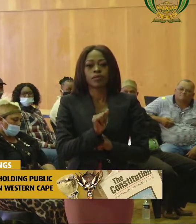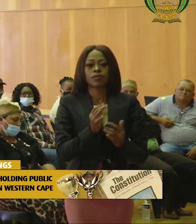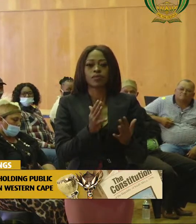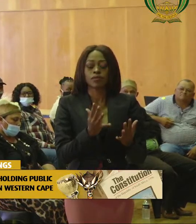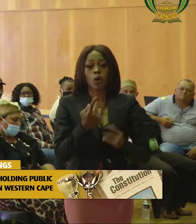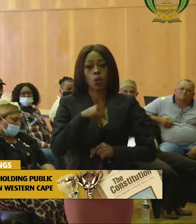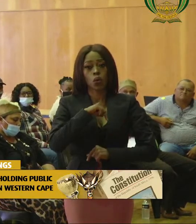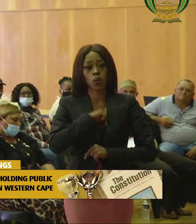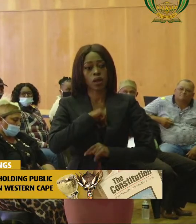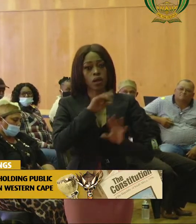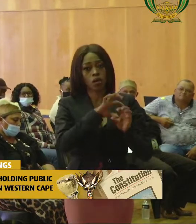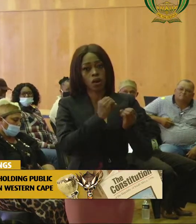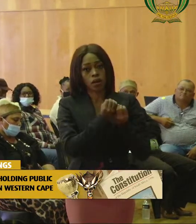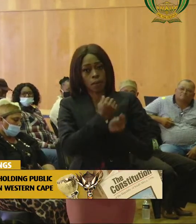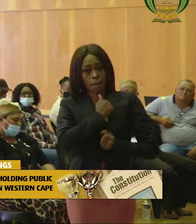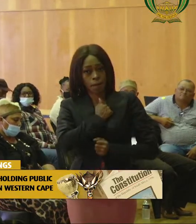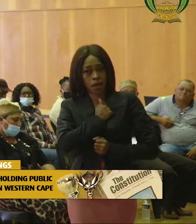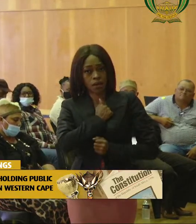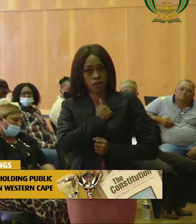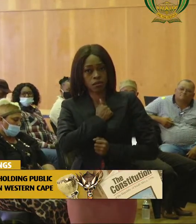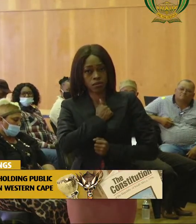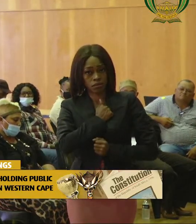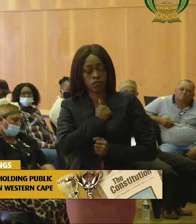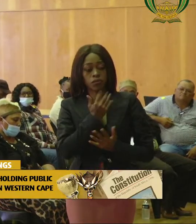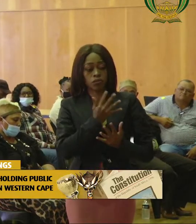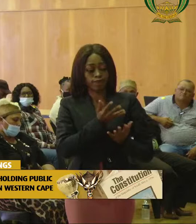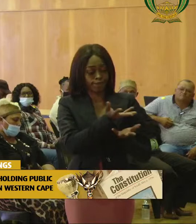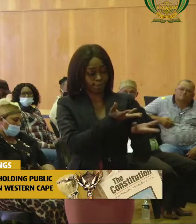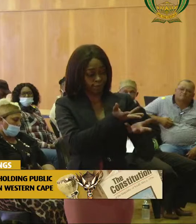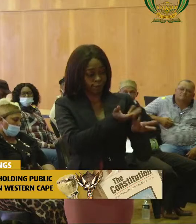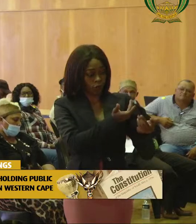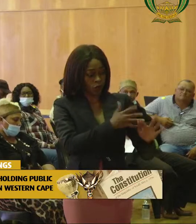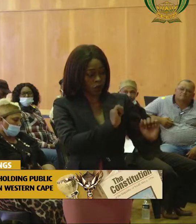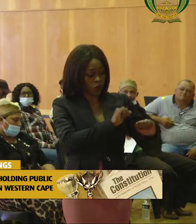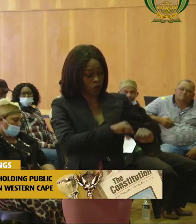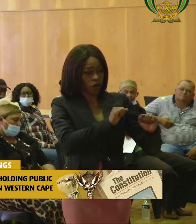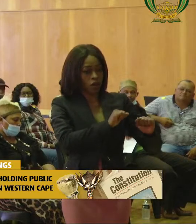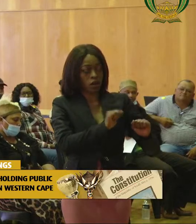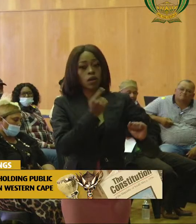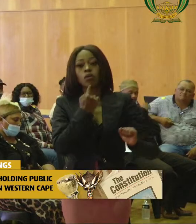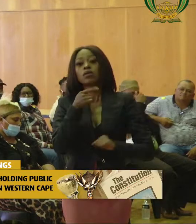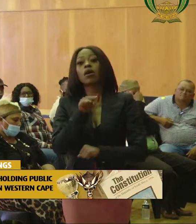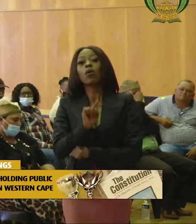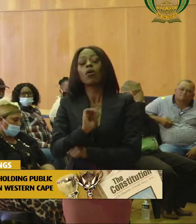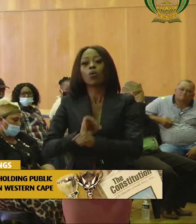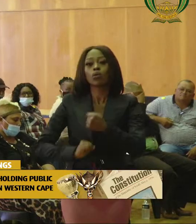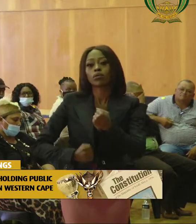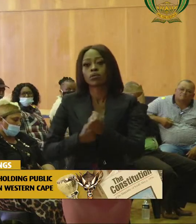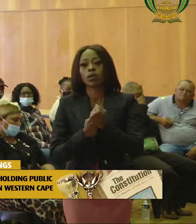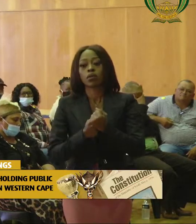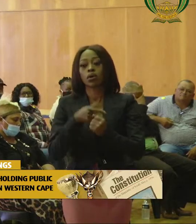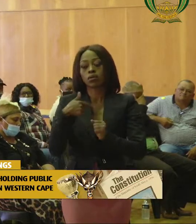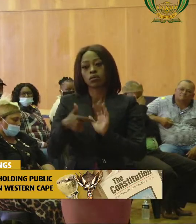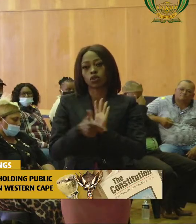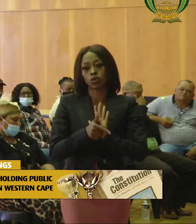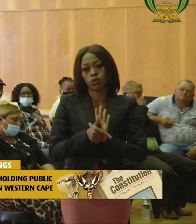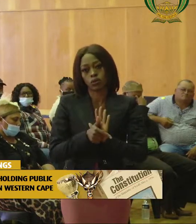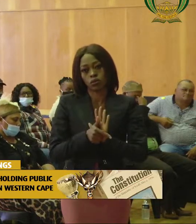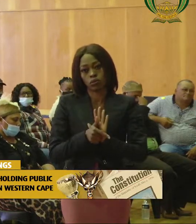Si-United Front, umbutho ozimeleyo, siyasapota lo mthetho.